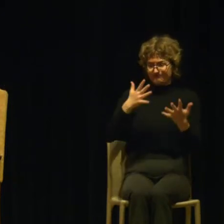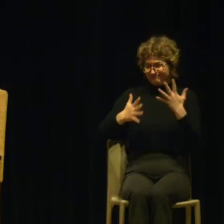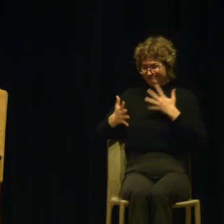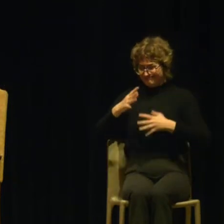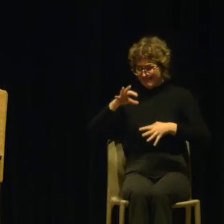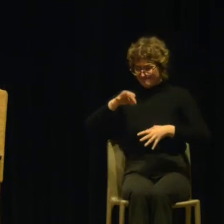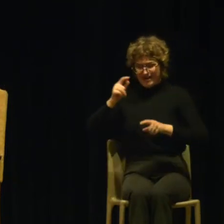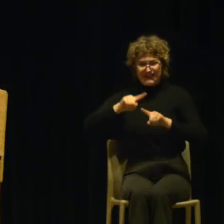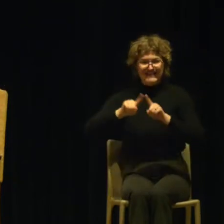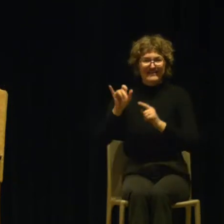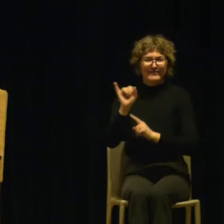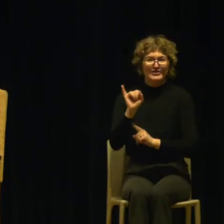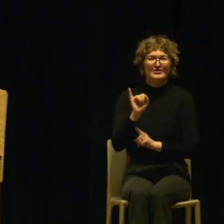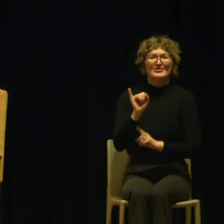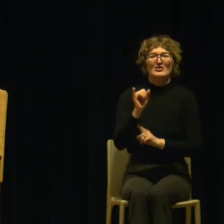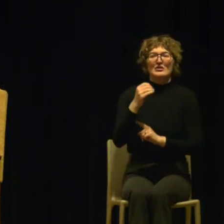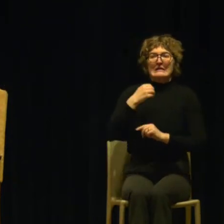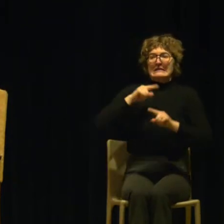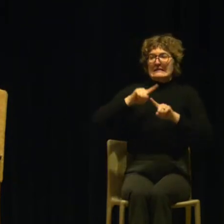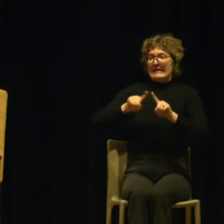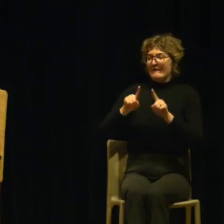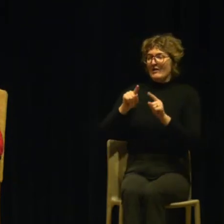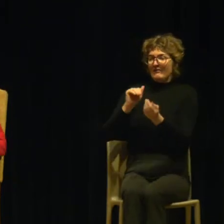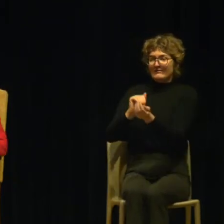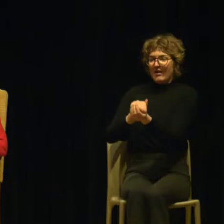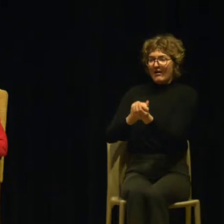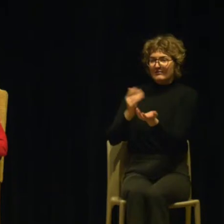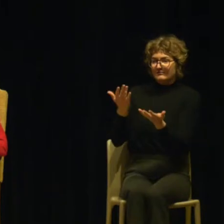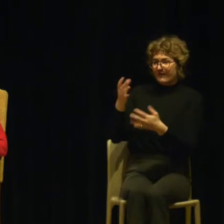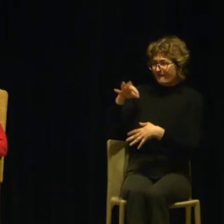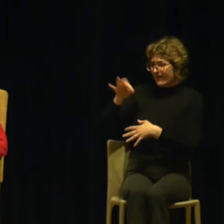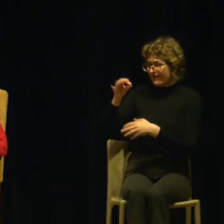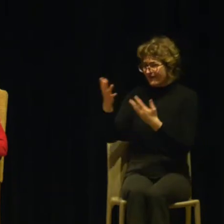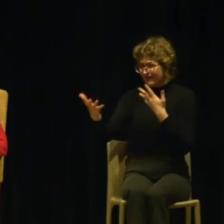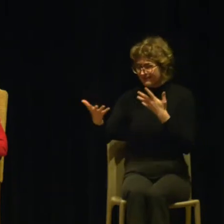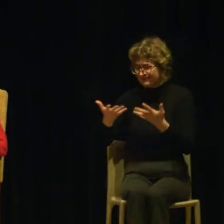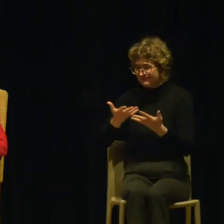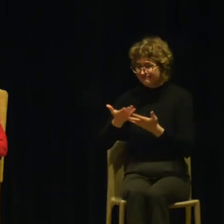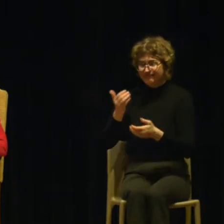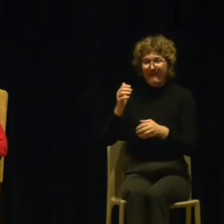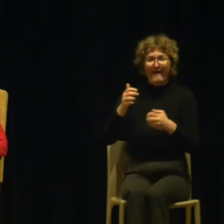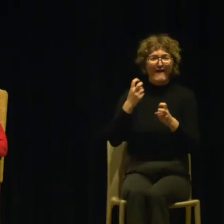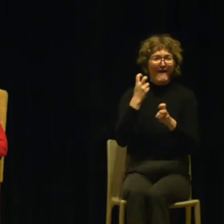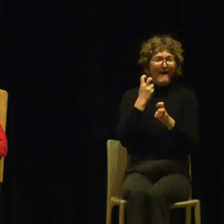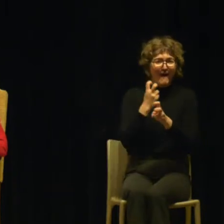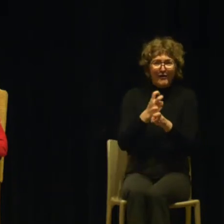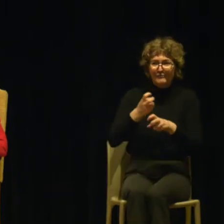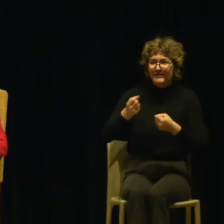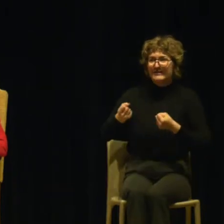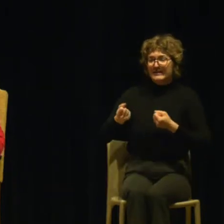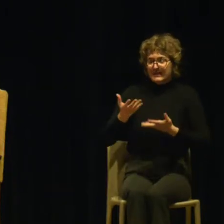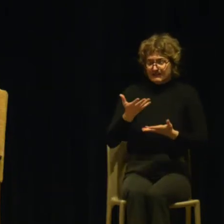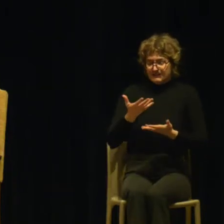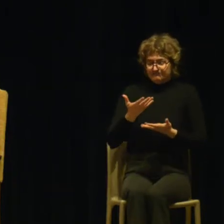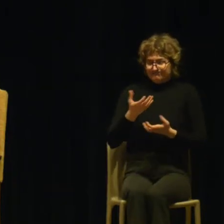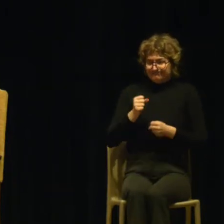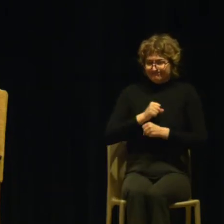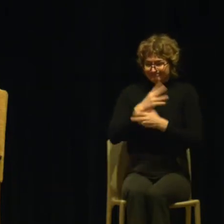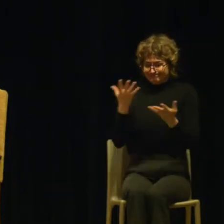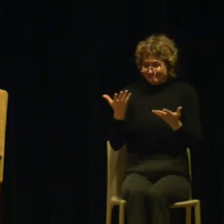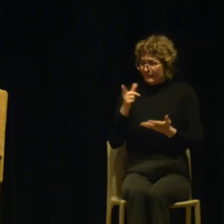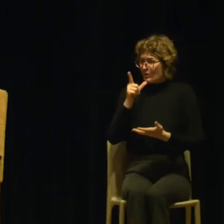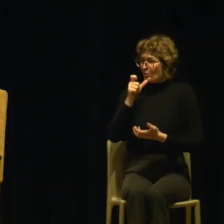an entirely different group of doctors. And imagine how hard it would be to try to explain yourself to a different